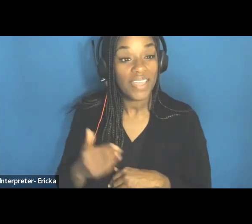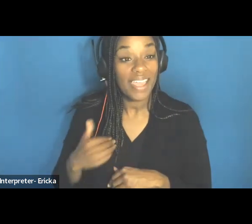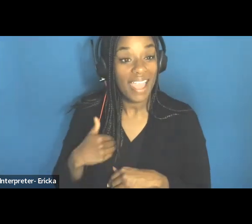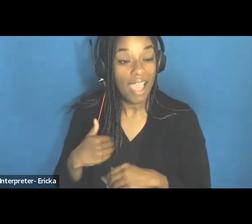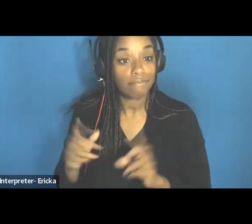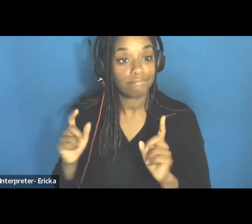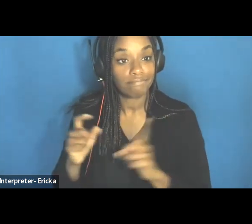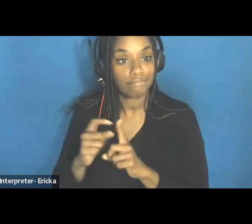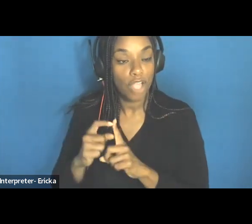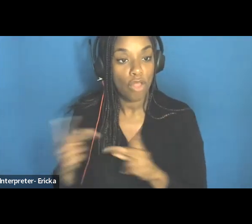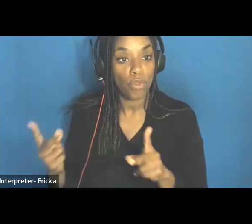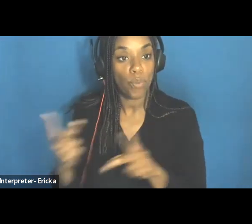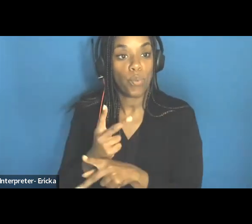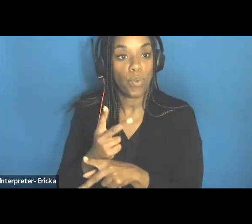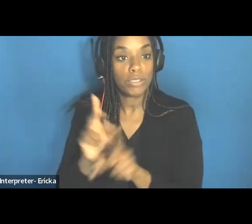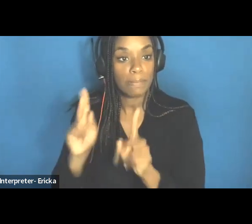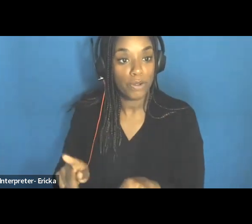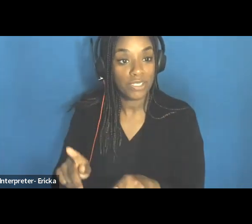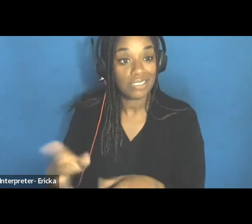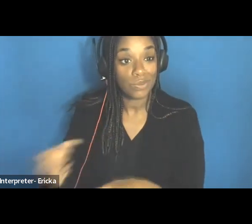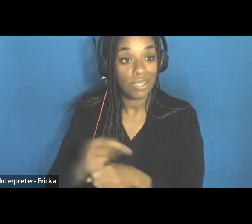person? A Black